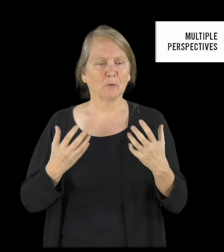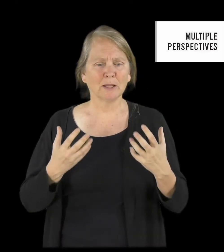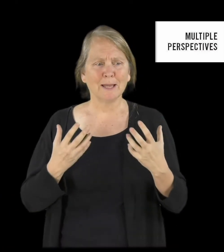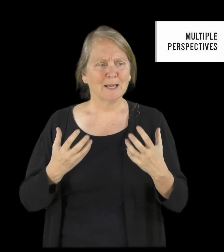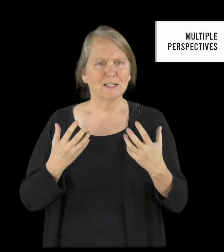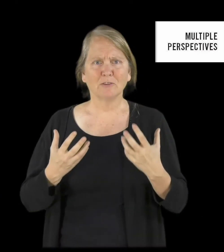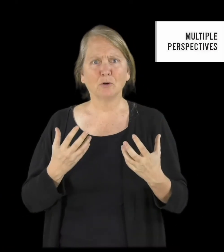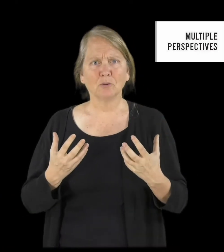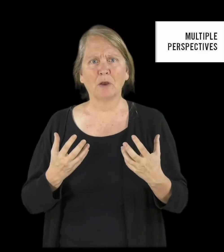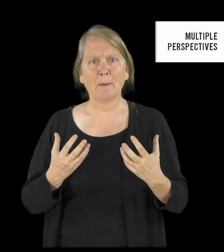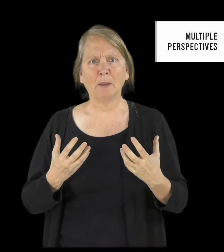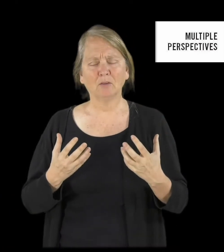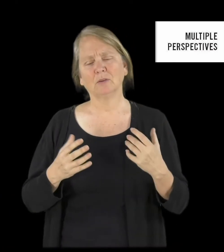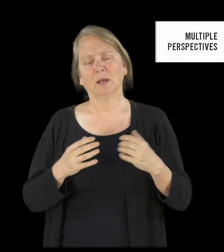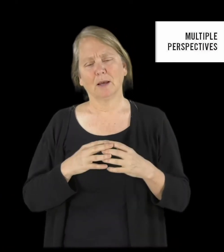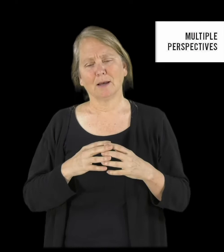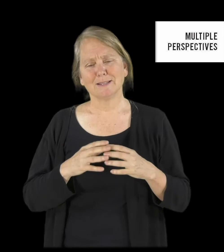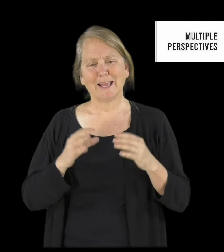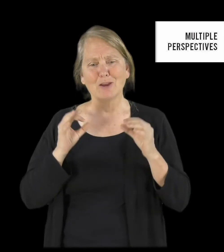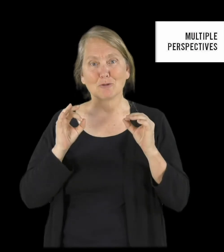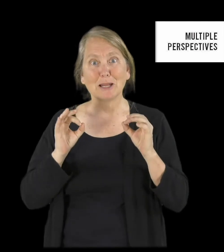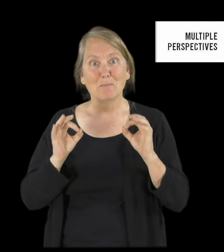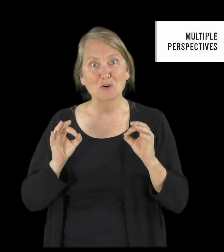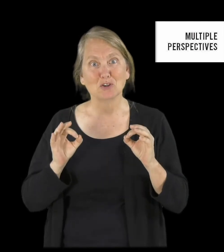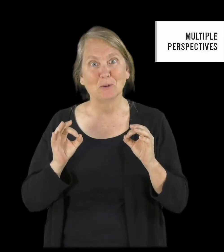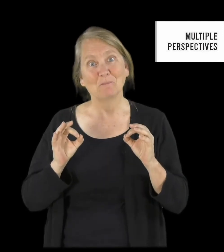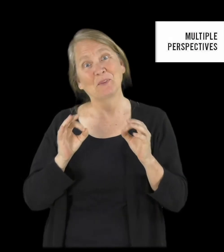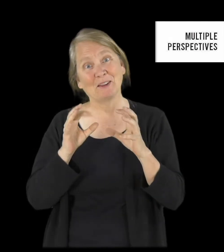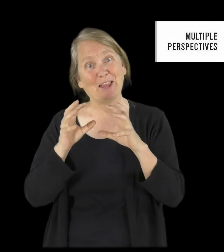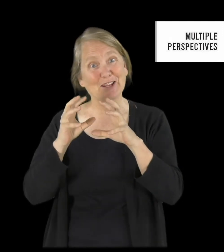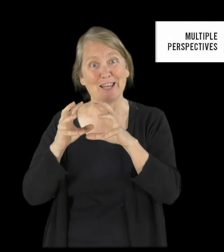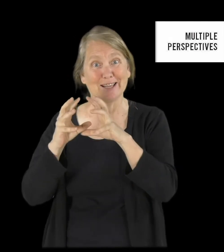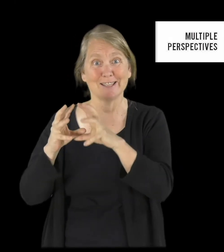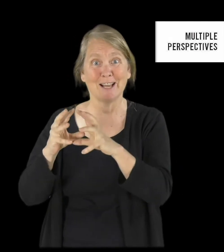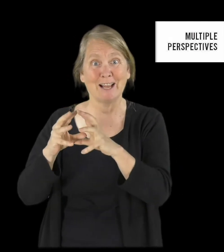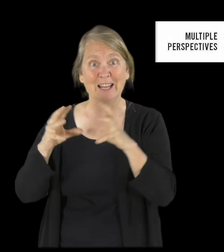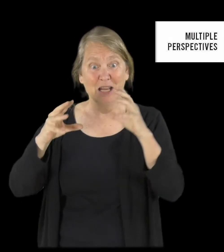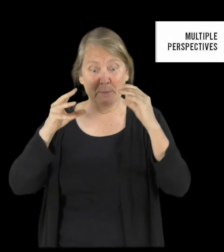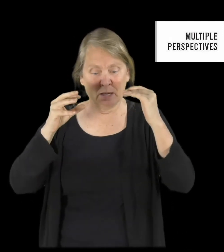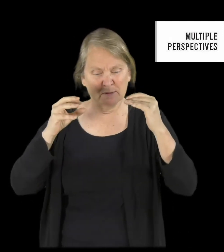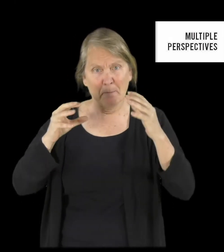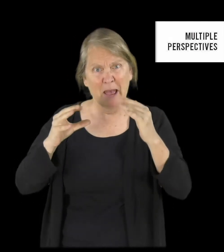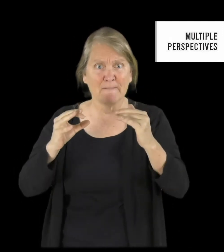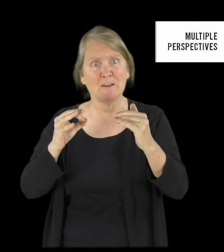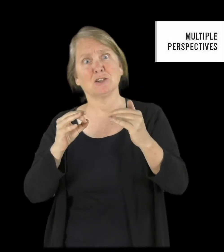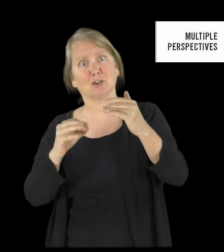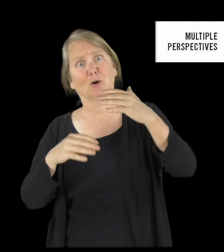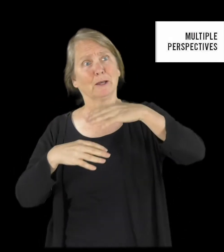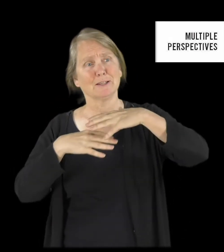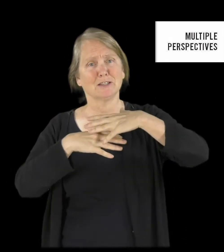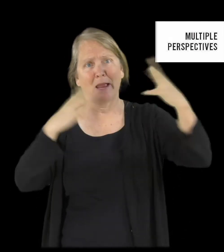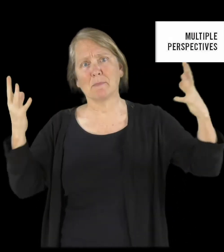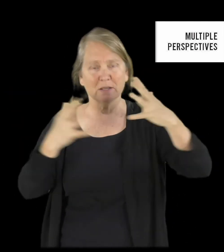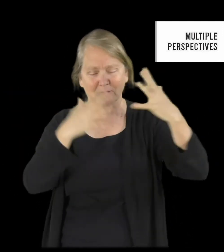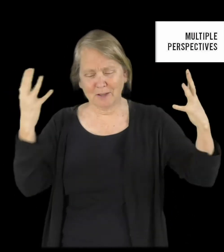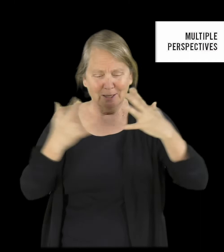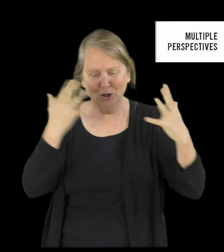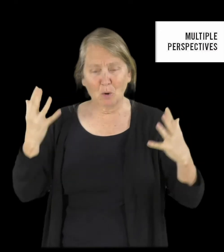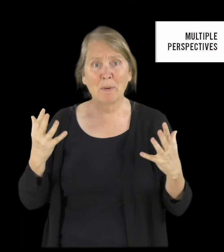really difficult topics, as they can get really emotional. They can take a side. It becomes a manifesto and a statement of,